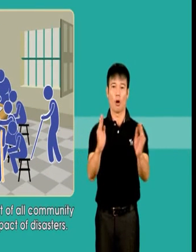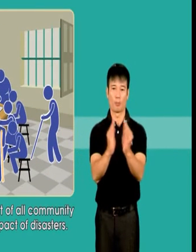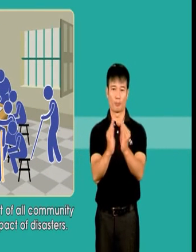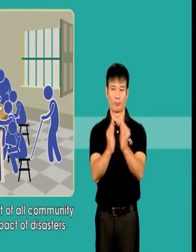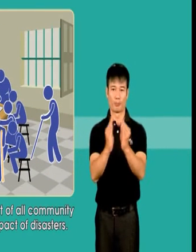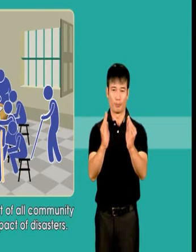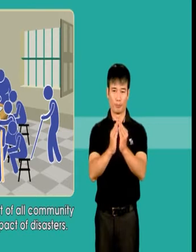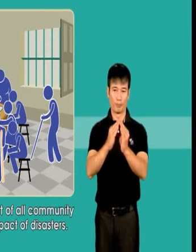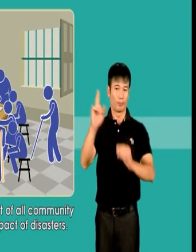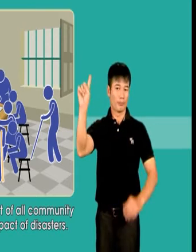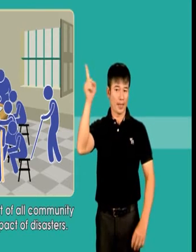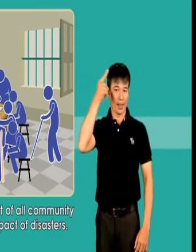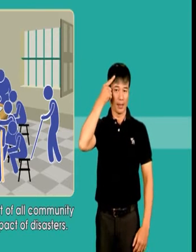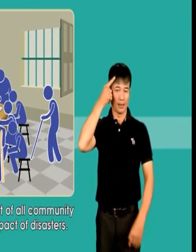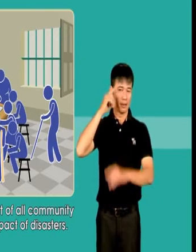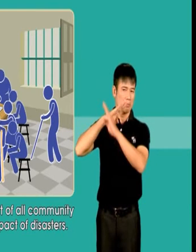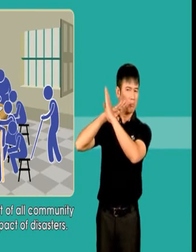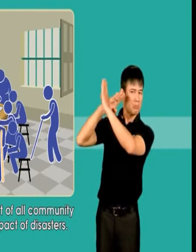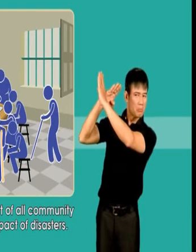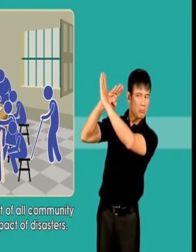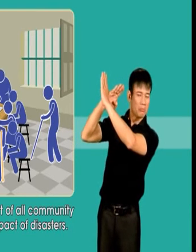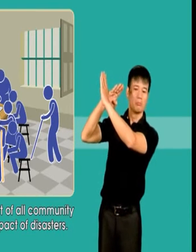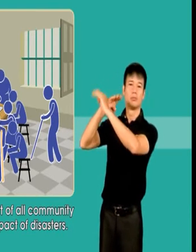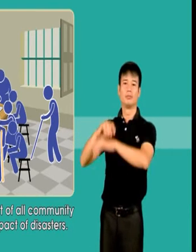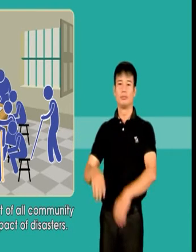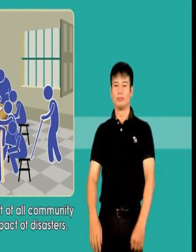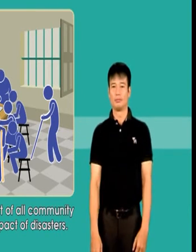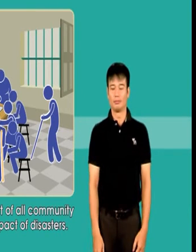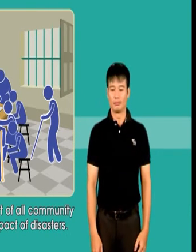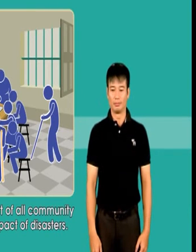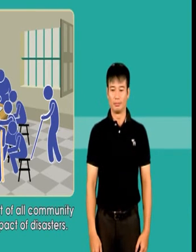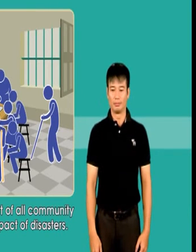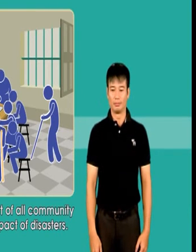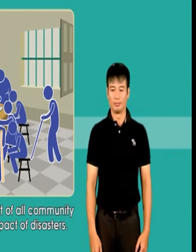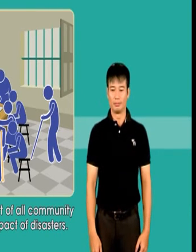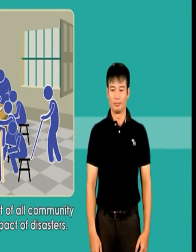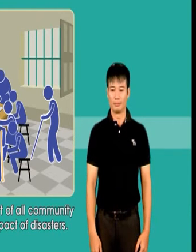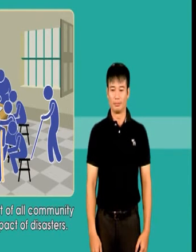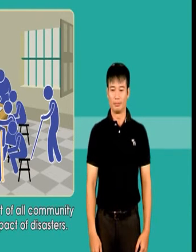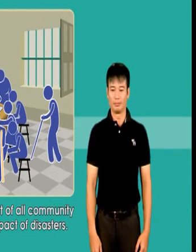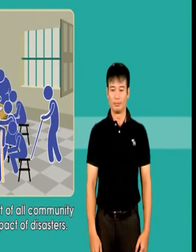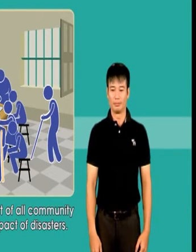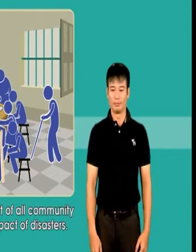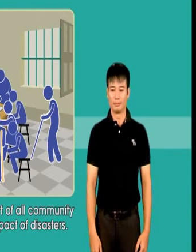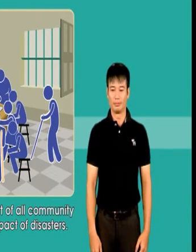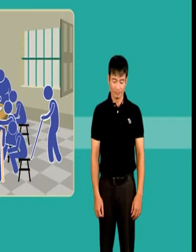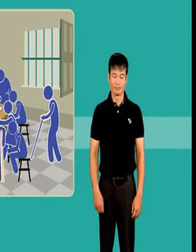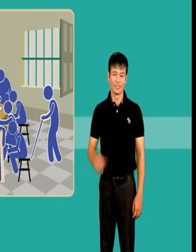CBDRM is the collective effort of all community members to reduce the impact of disasters.